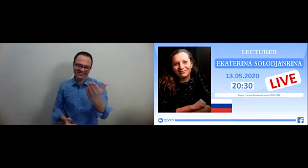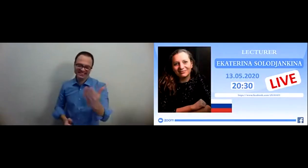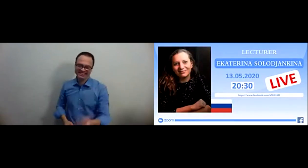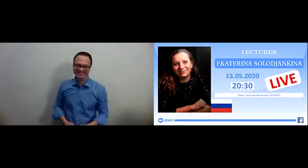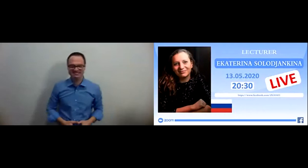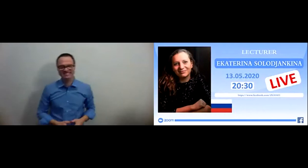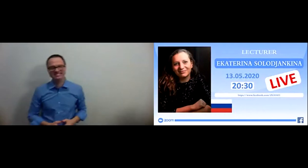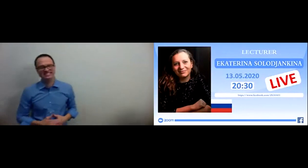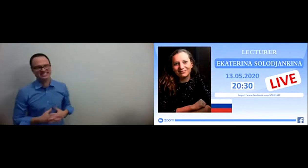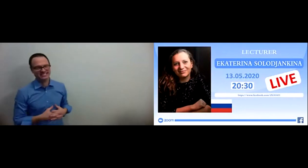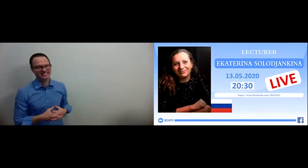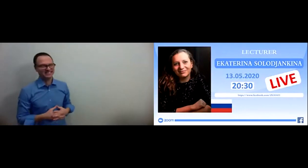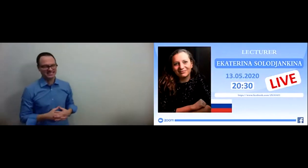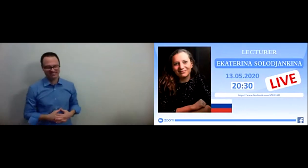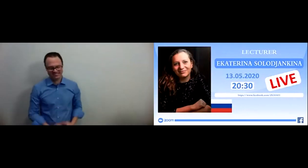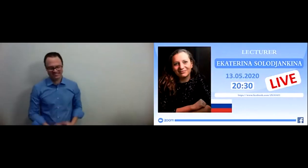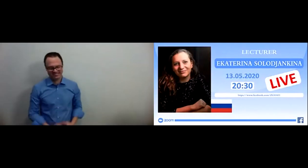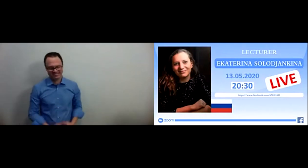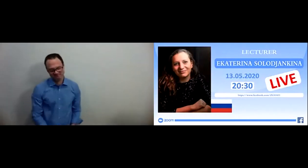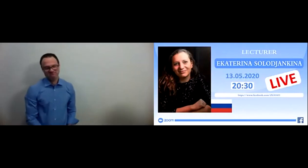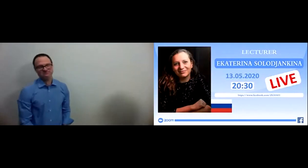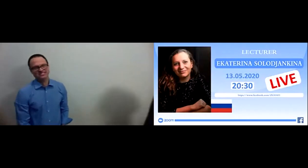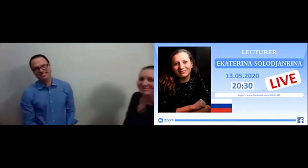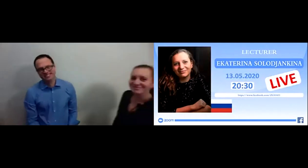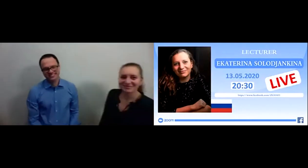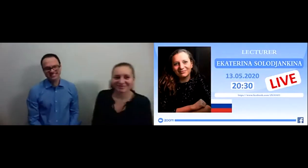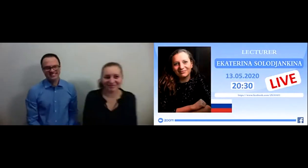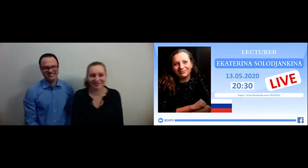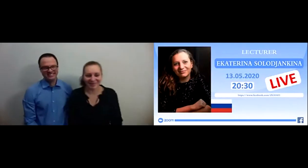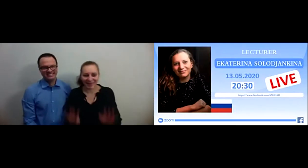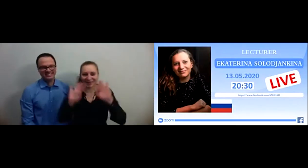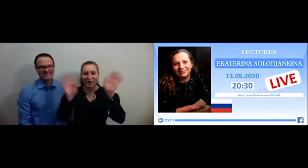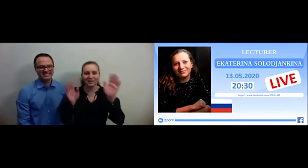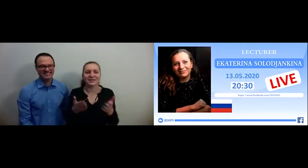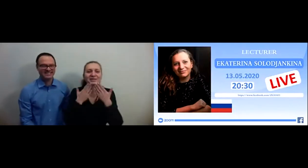Ekaterina from Russia, you may turn on your camera.